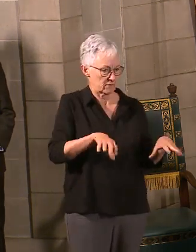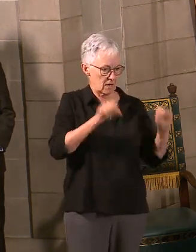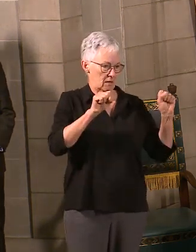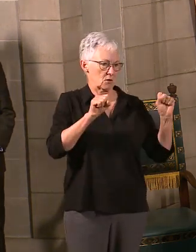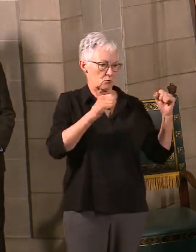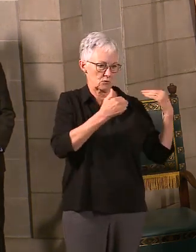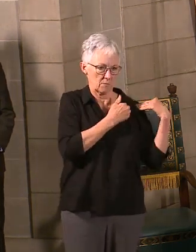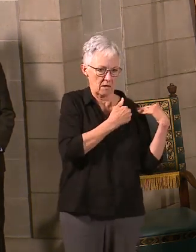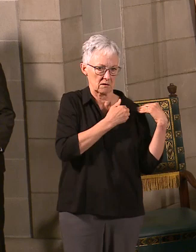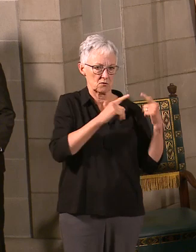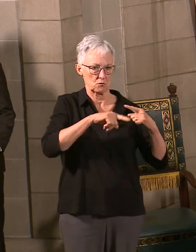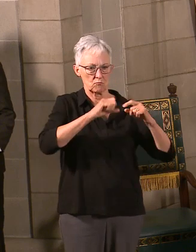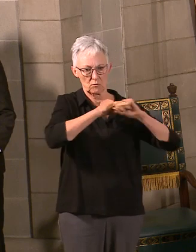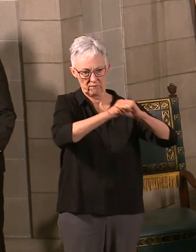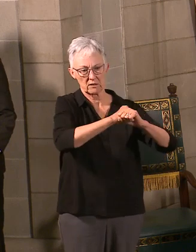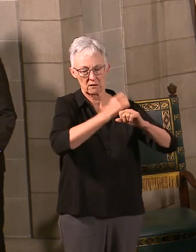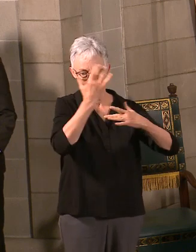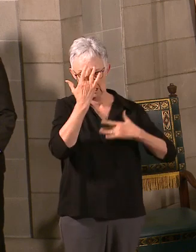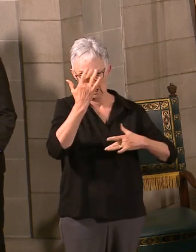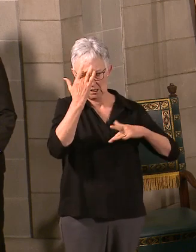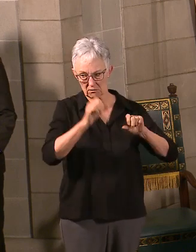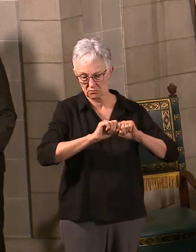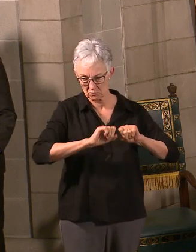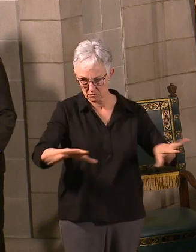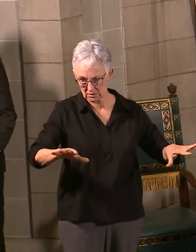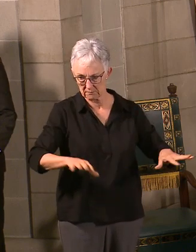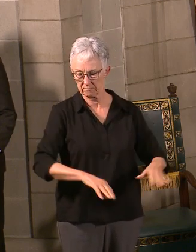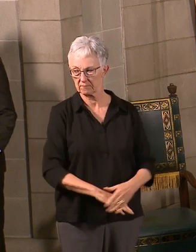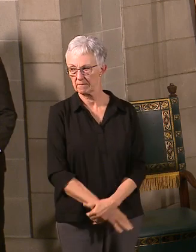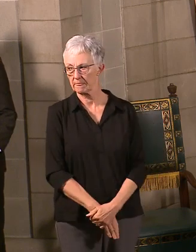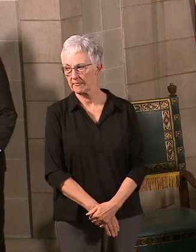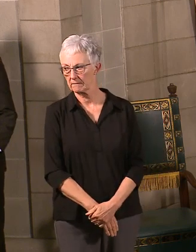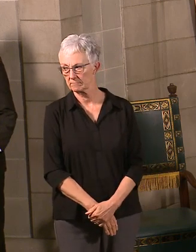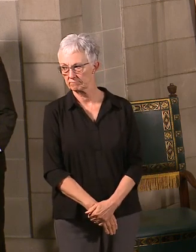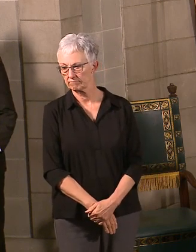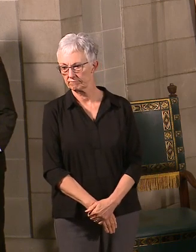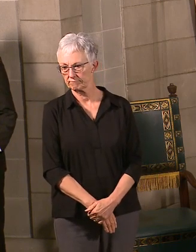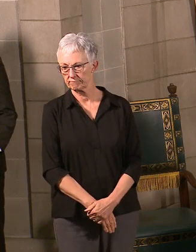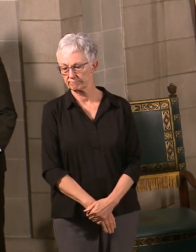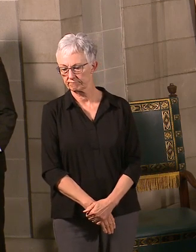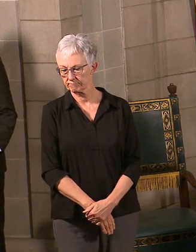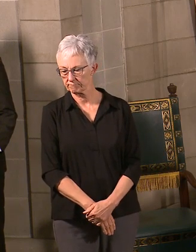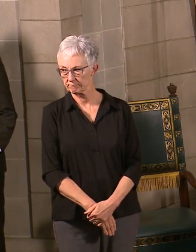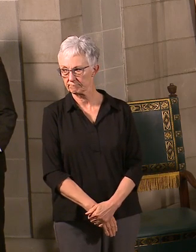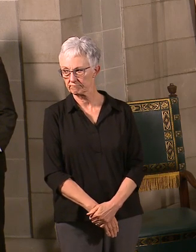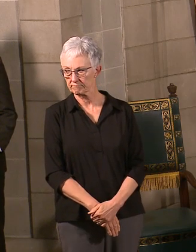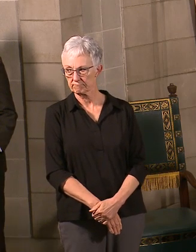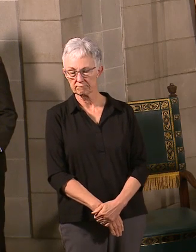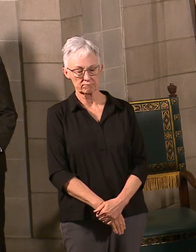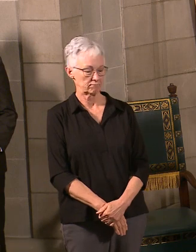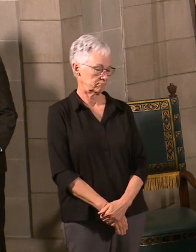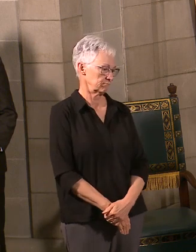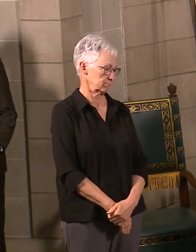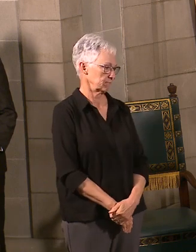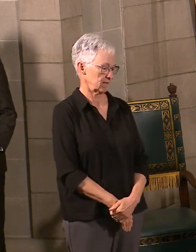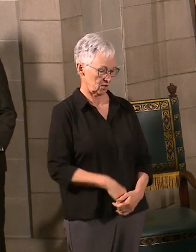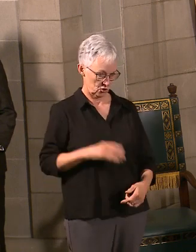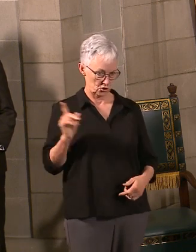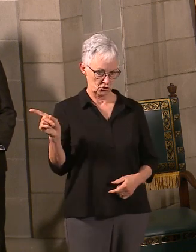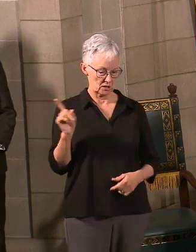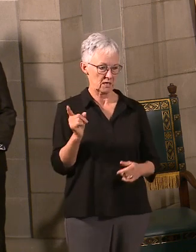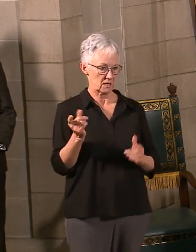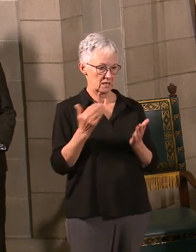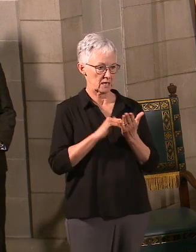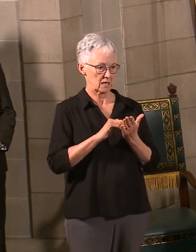finally, she has a question. She's wondering if the stay-at-home order would help what's going on in Grand Island and Hastings. So then Aaron Grace asks,